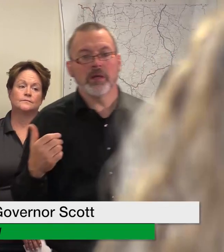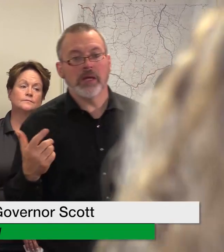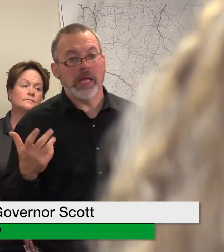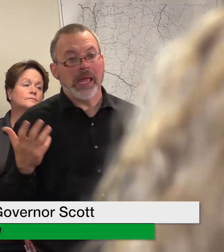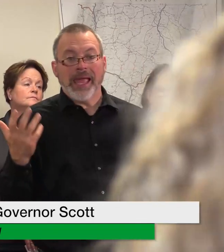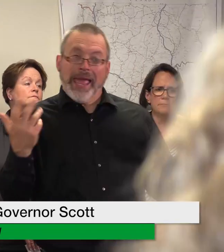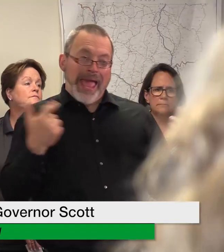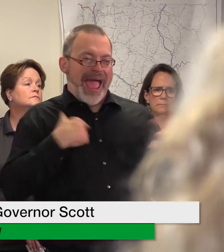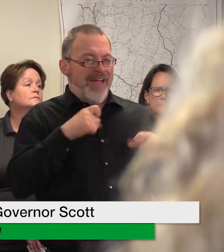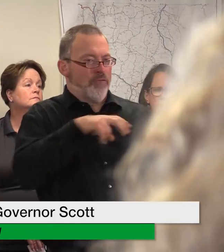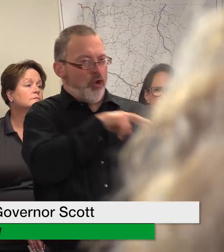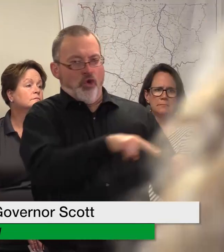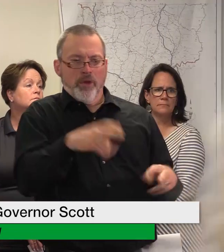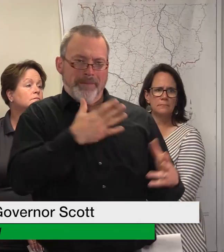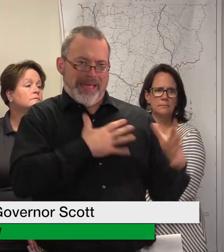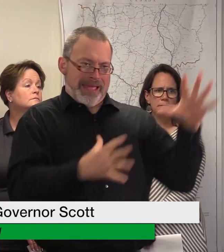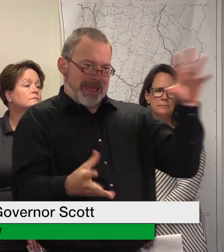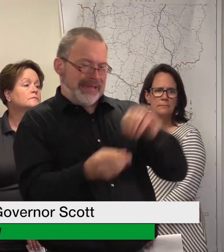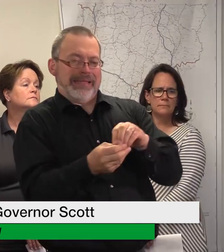Do I understand correctly,